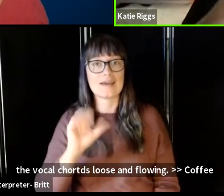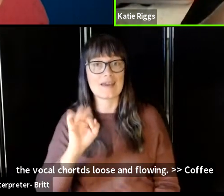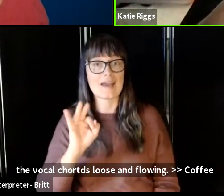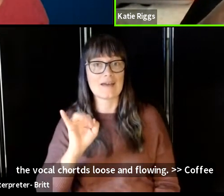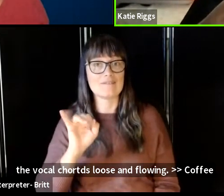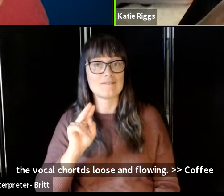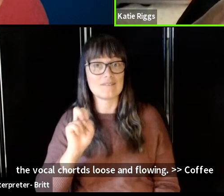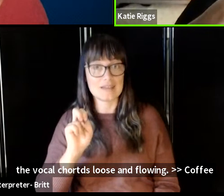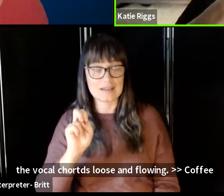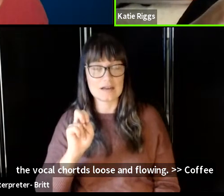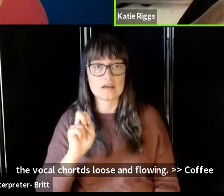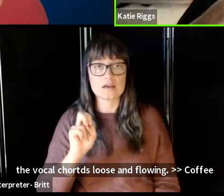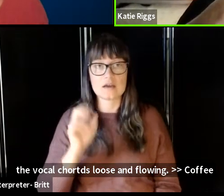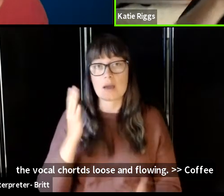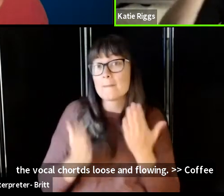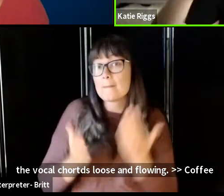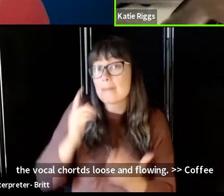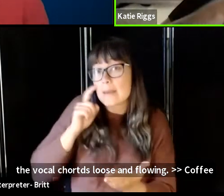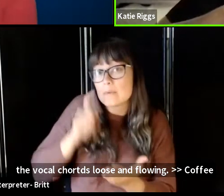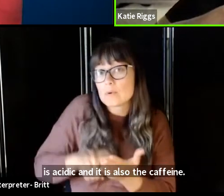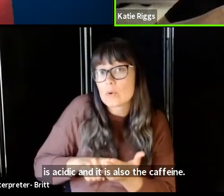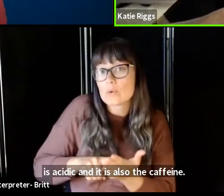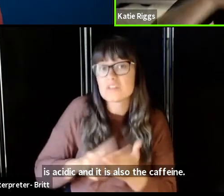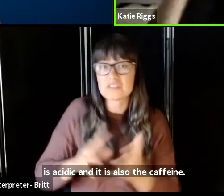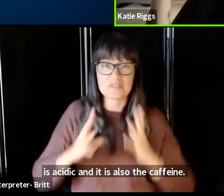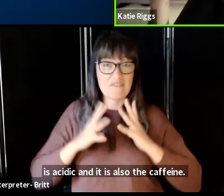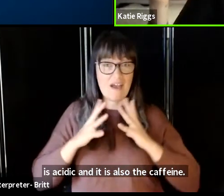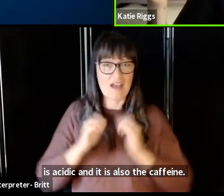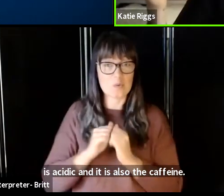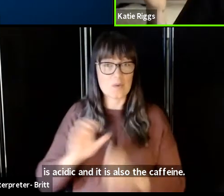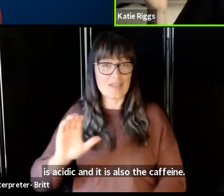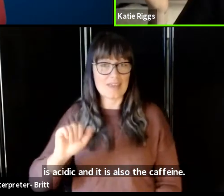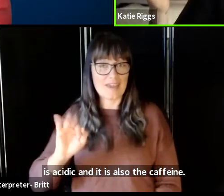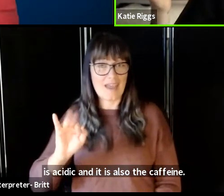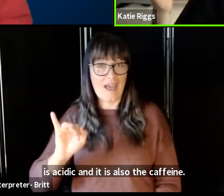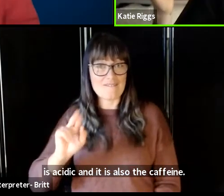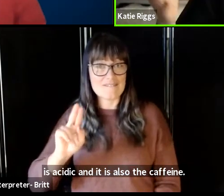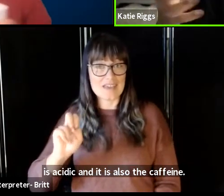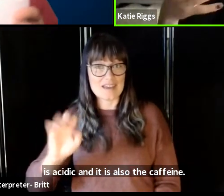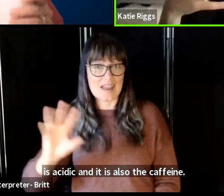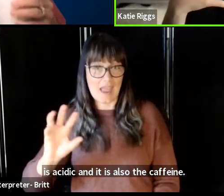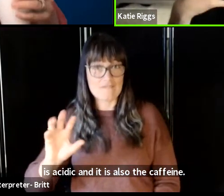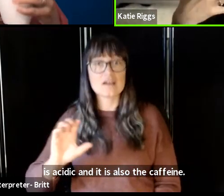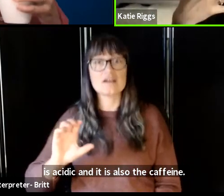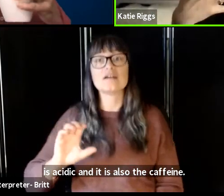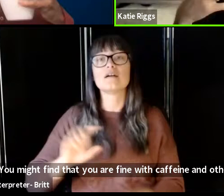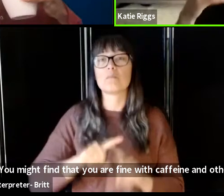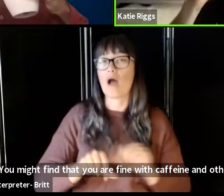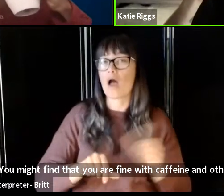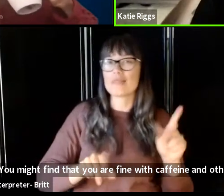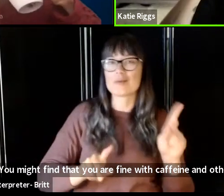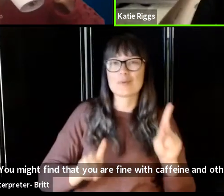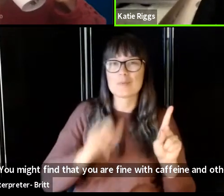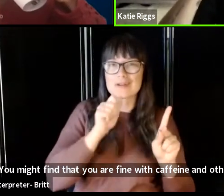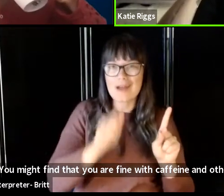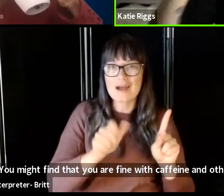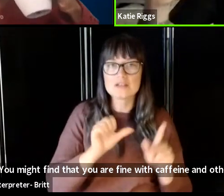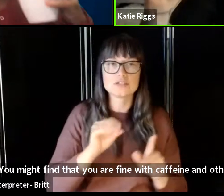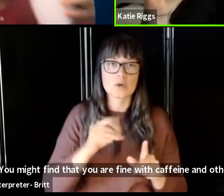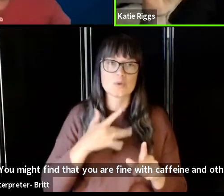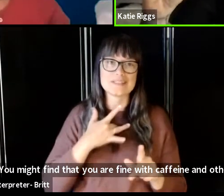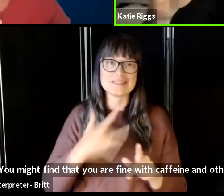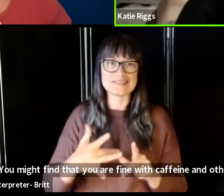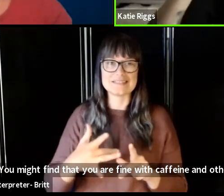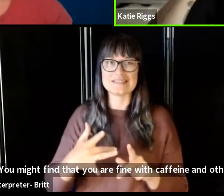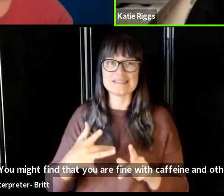you might find that you're fine with caffeine, and then other people are not fine with caffeine. So honestly, I just always stick to